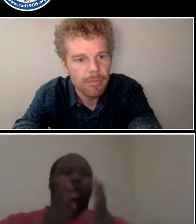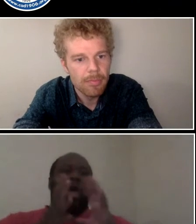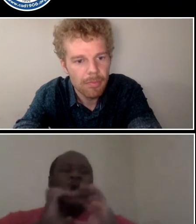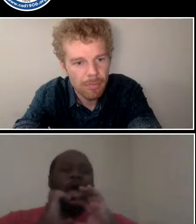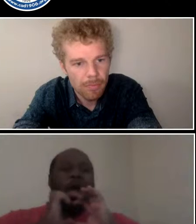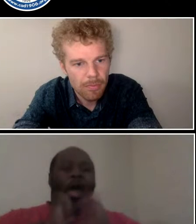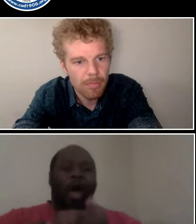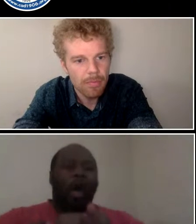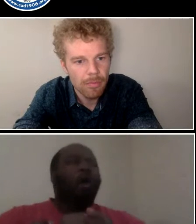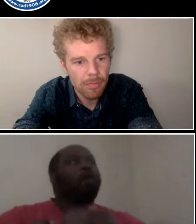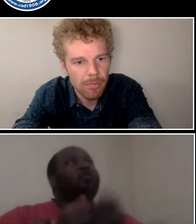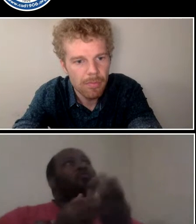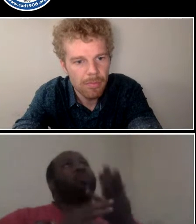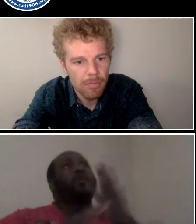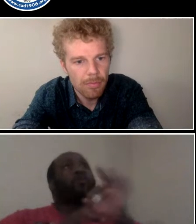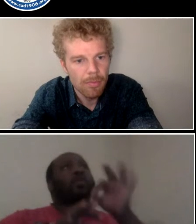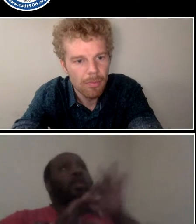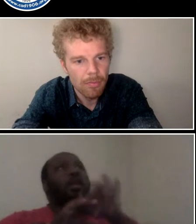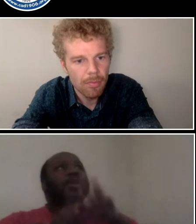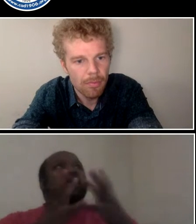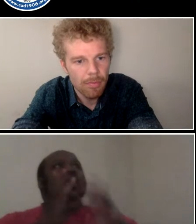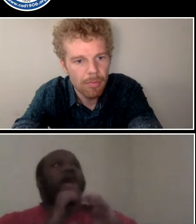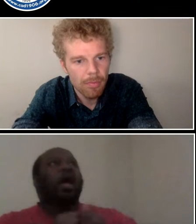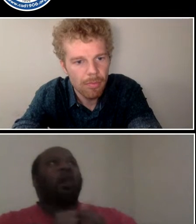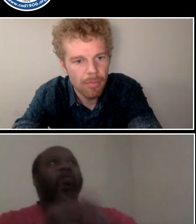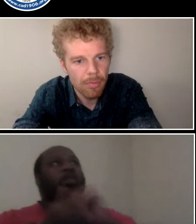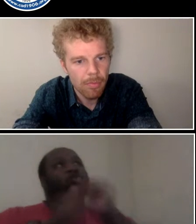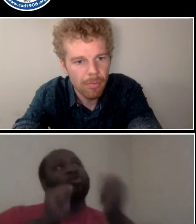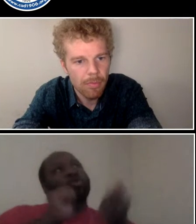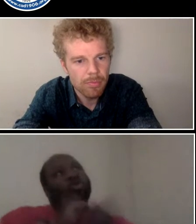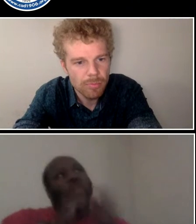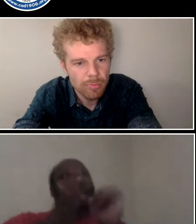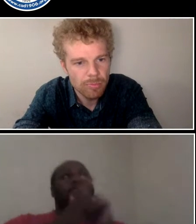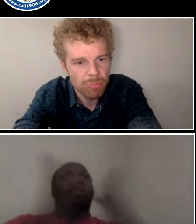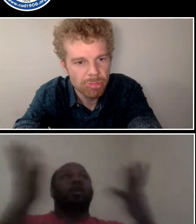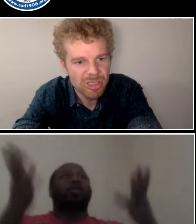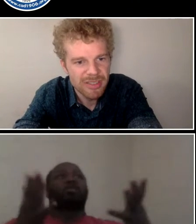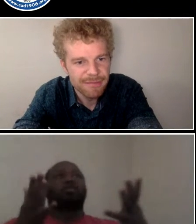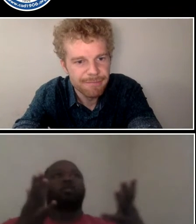I needed to talk about what my subject was going to be and how